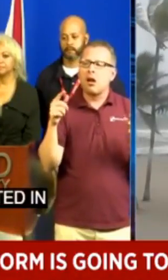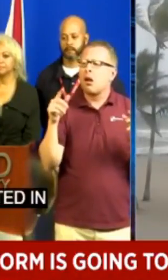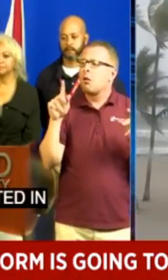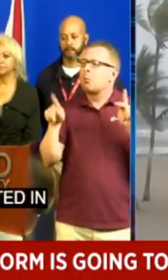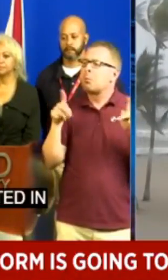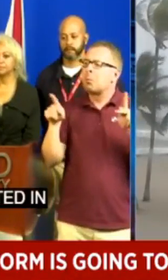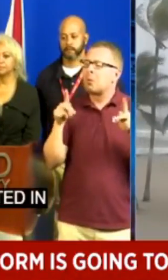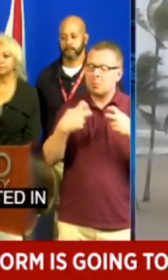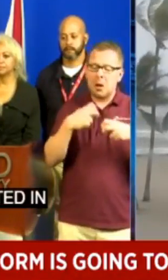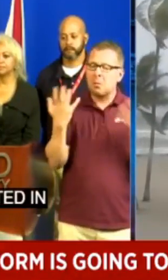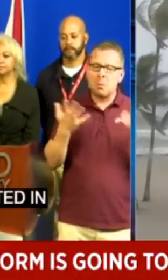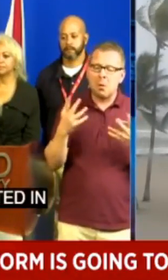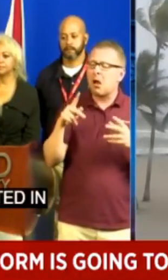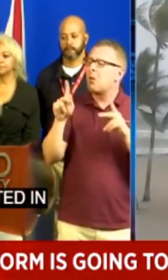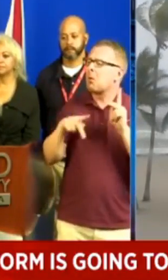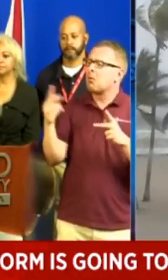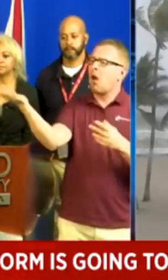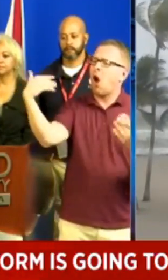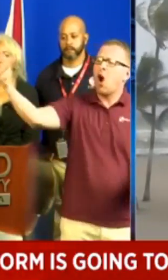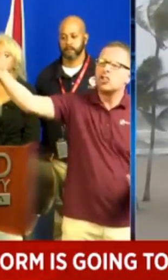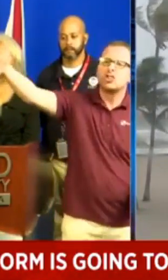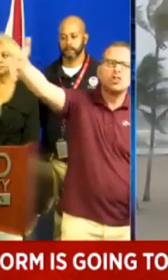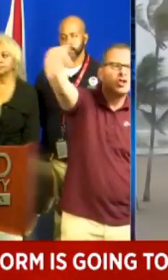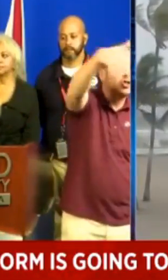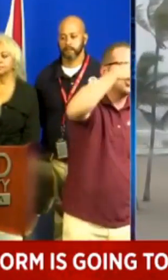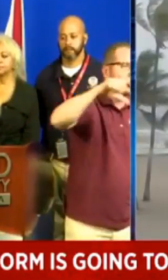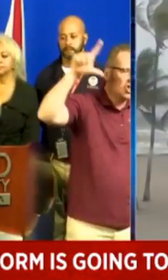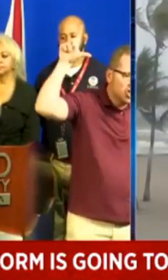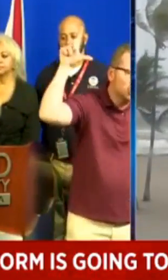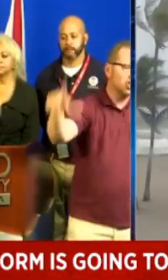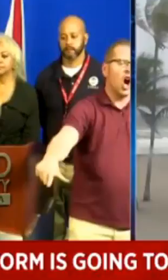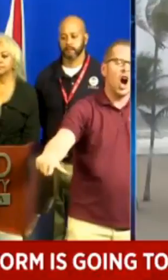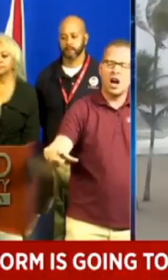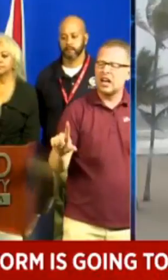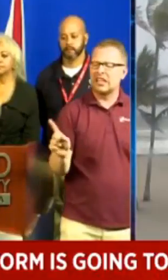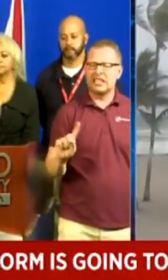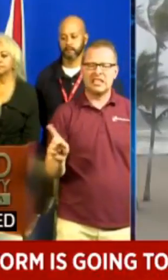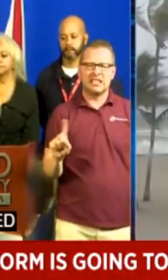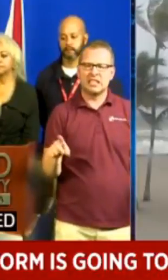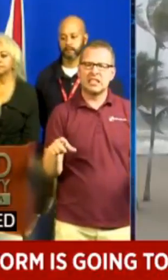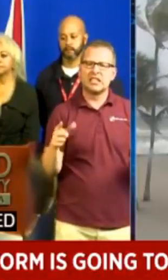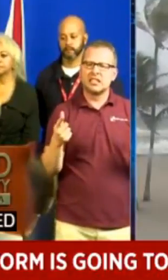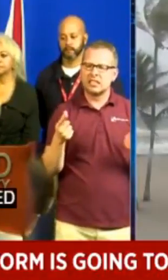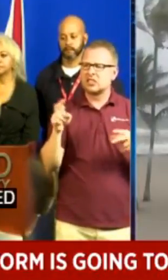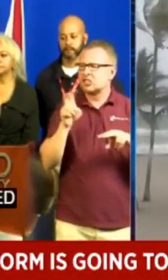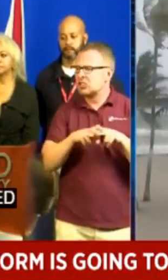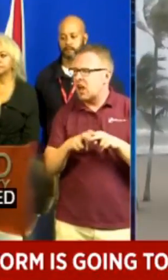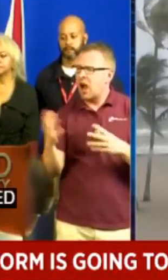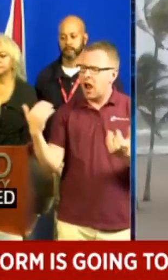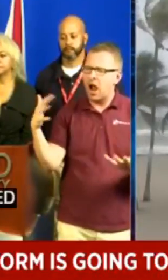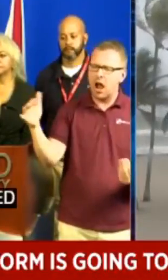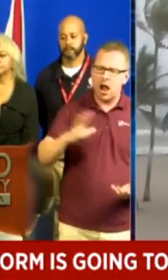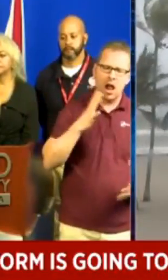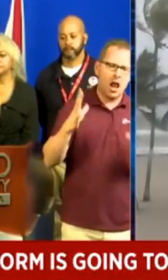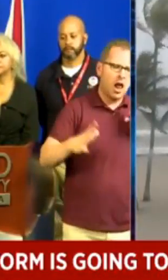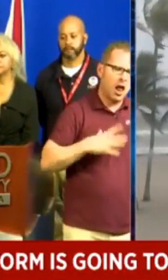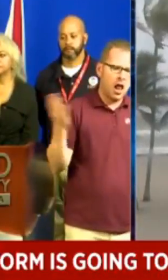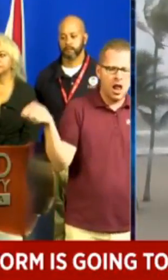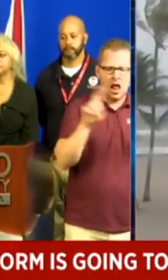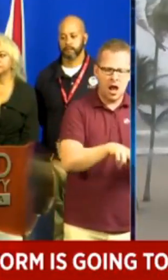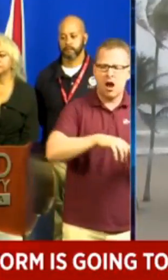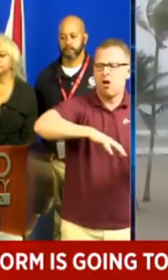blow-up mattresses, things that are just chairs, things that are too big to fit in the spaces that we've allotted per